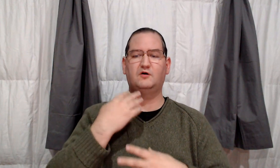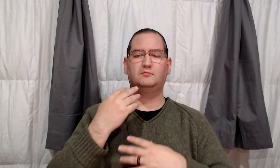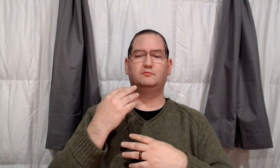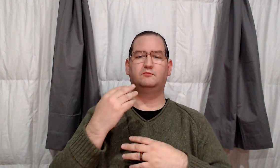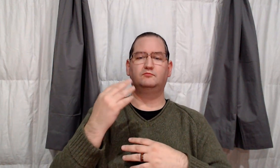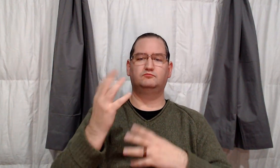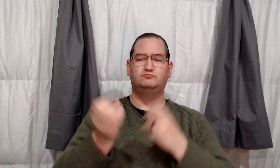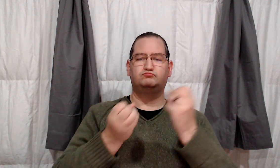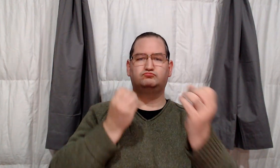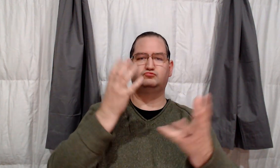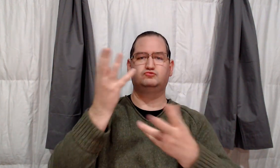experience.